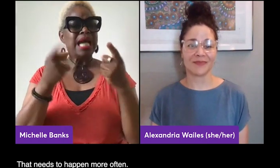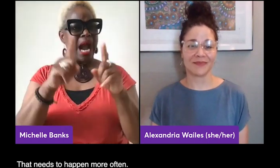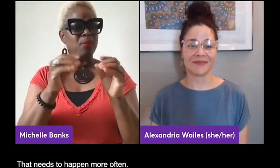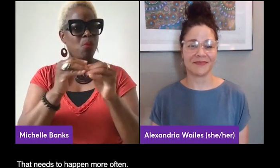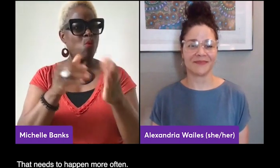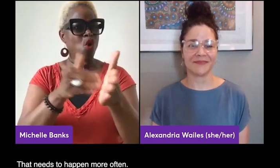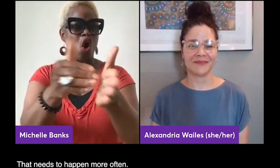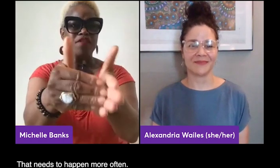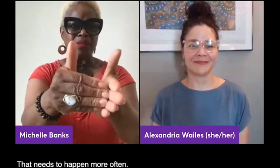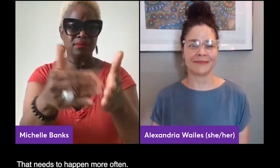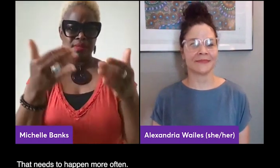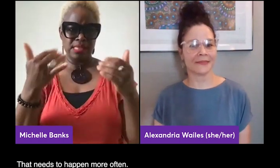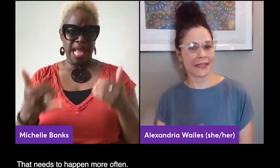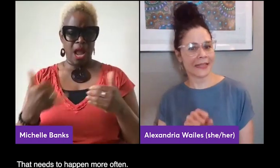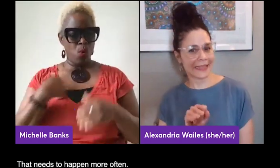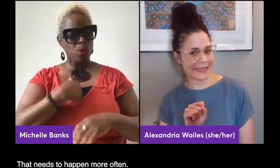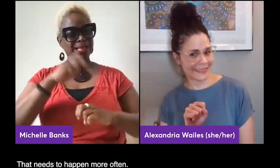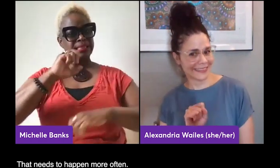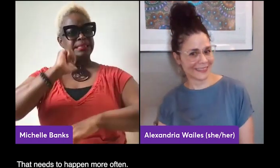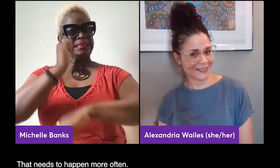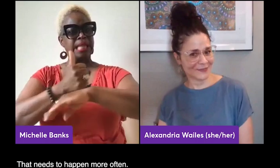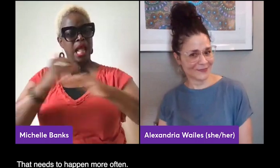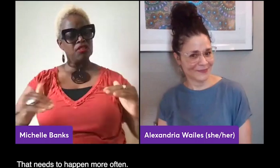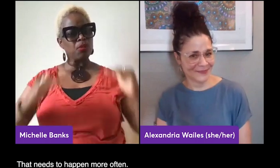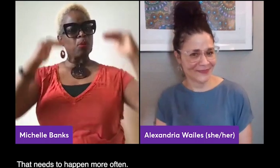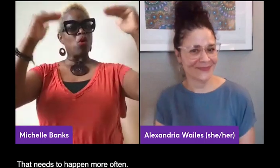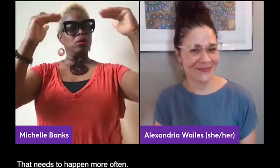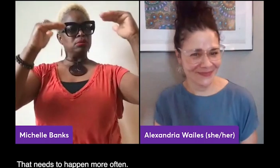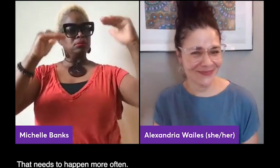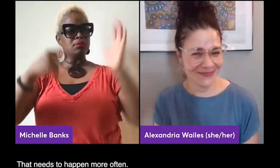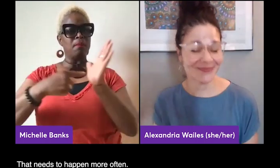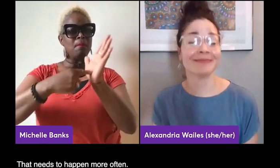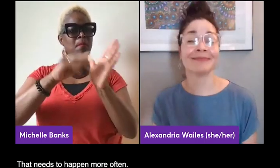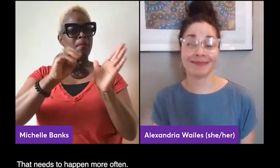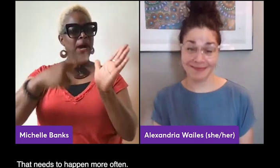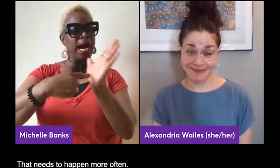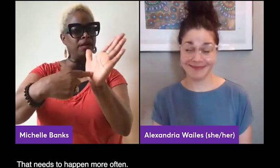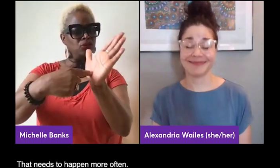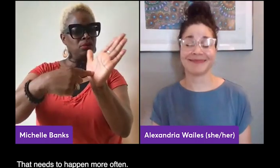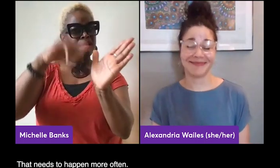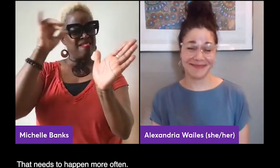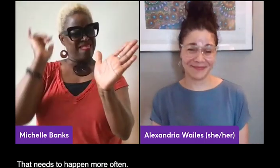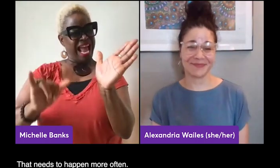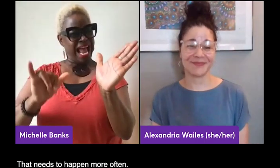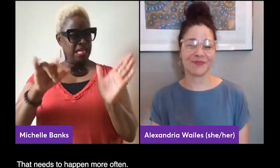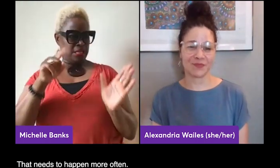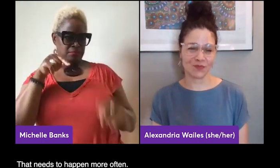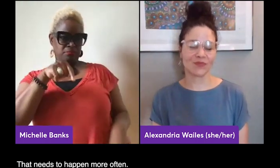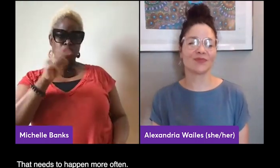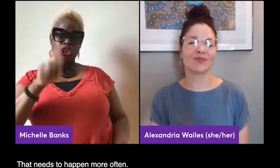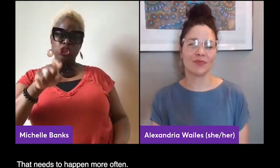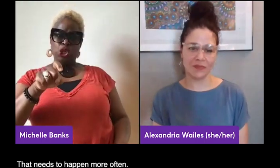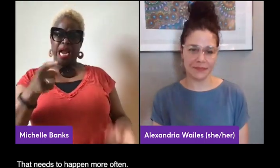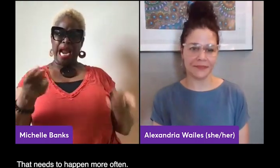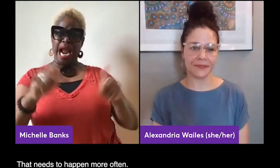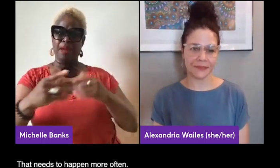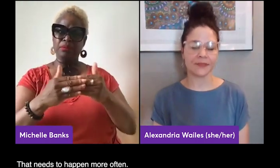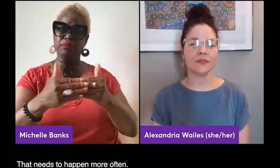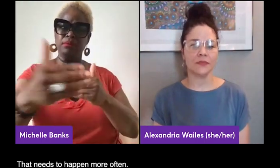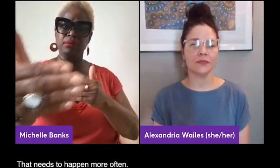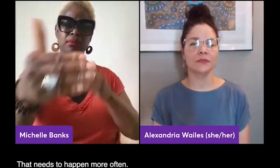That needs to happen more often. Yes. We've modeled what it can be. Now it needs to be there more